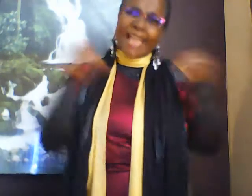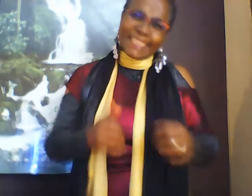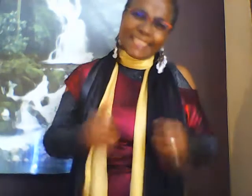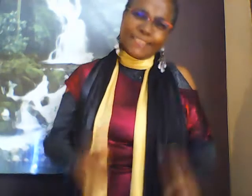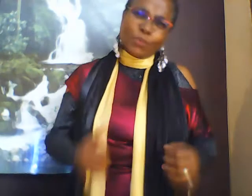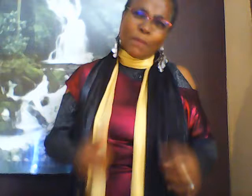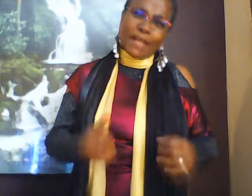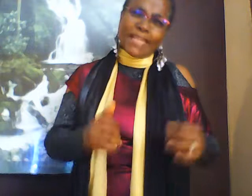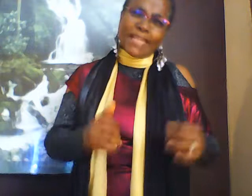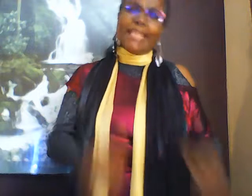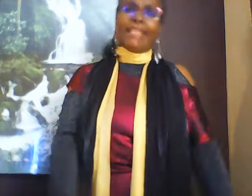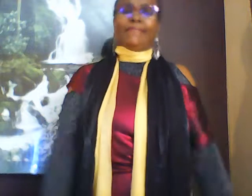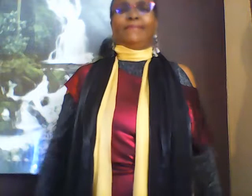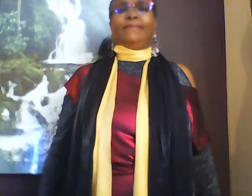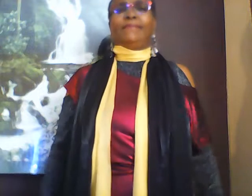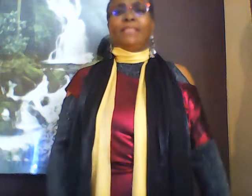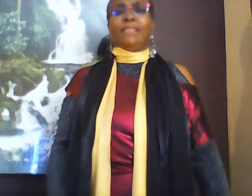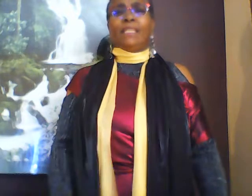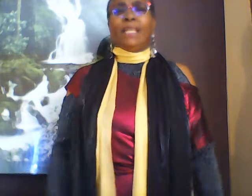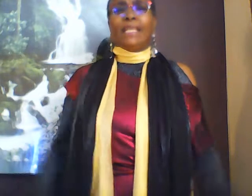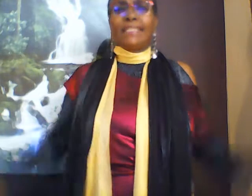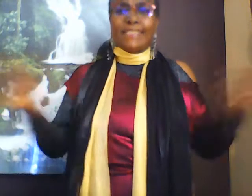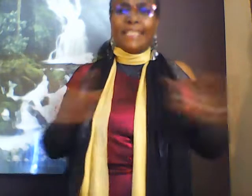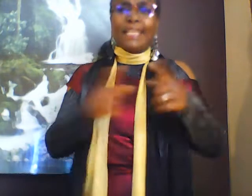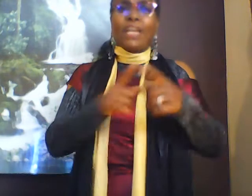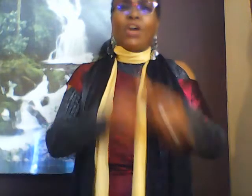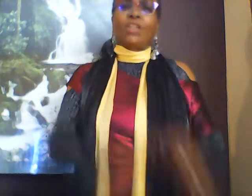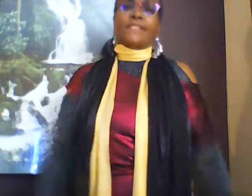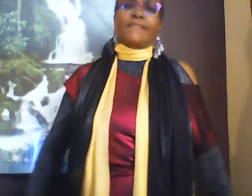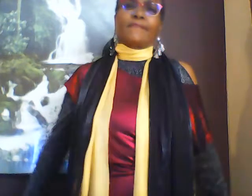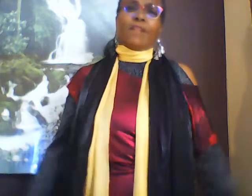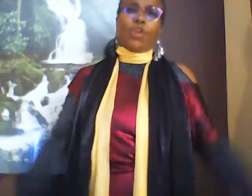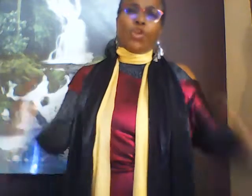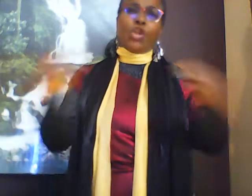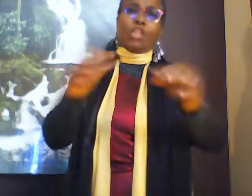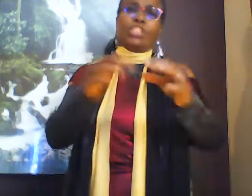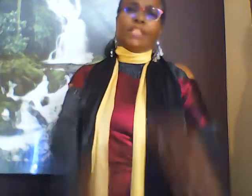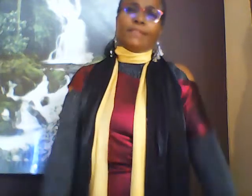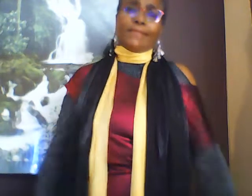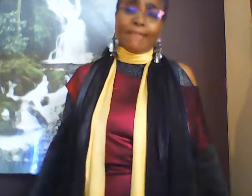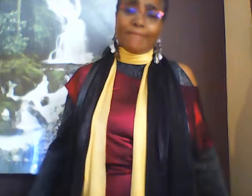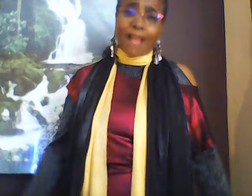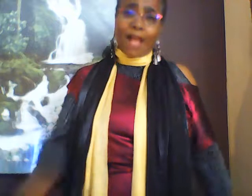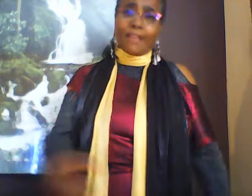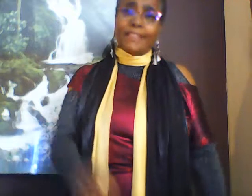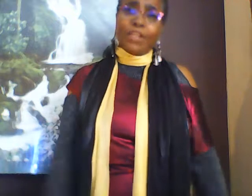adding to bleeding, tiny cuts, lodging in